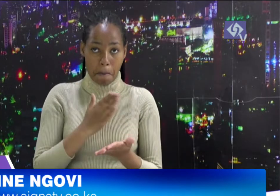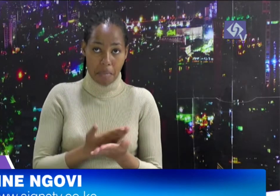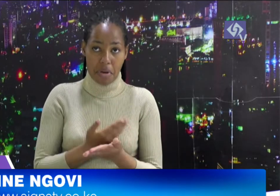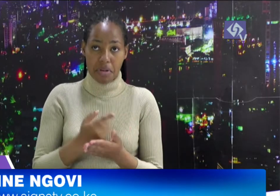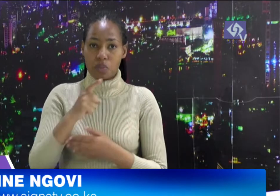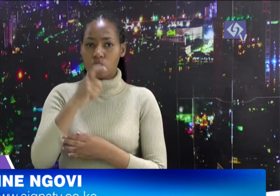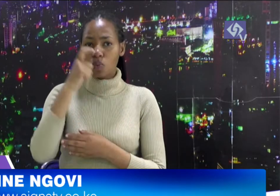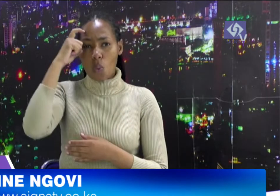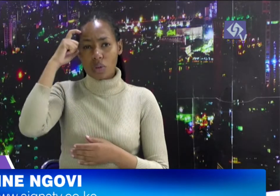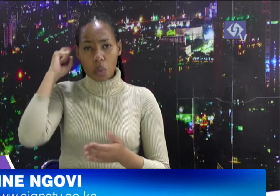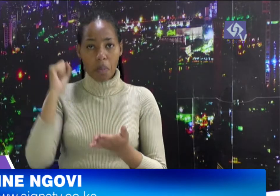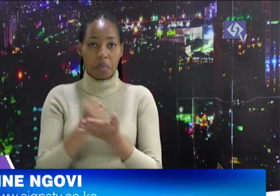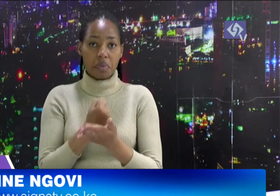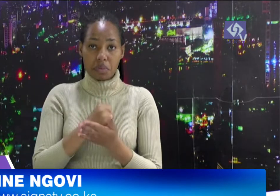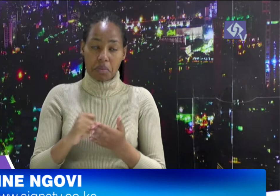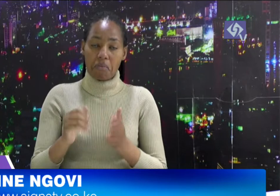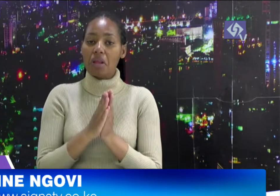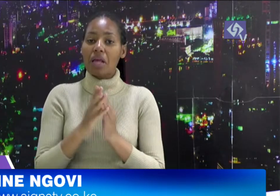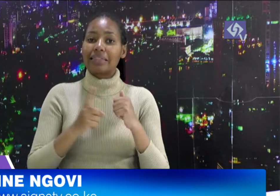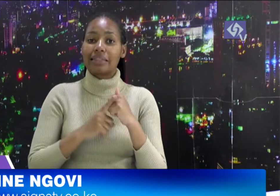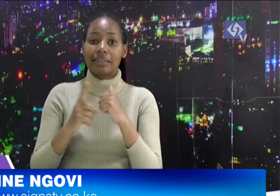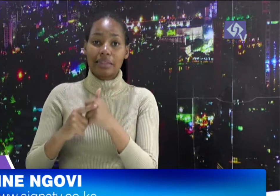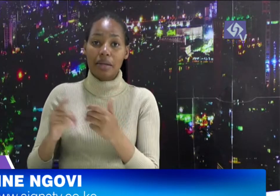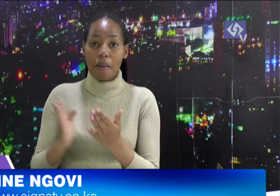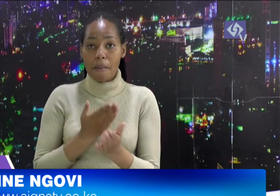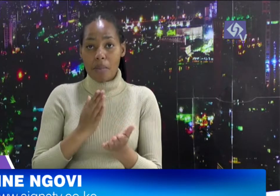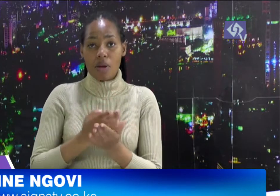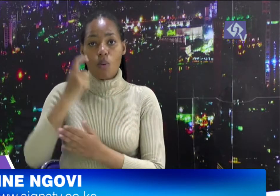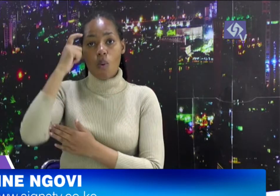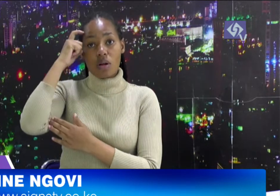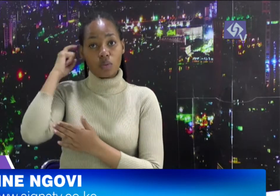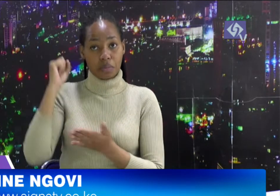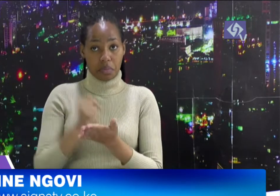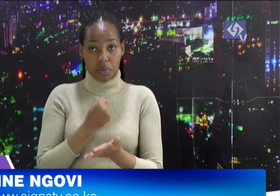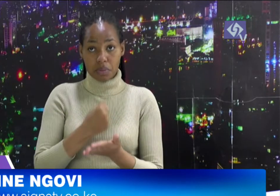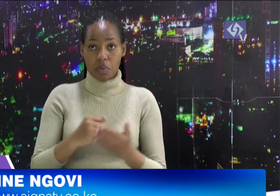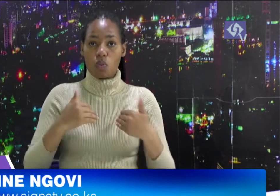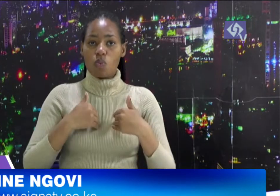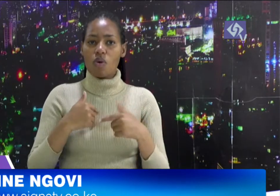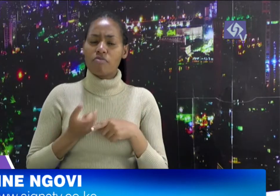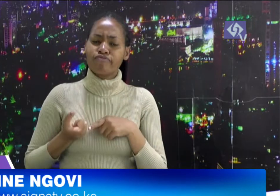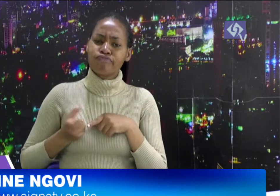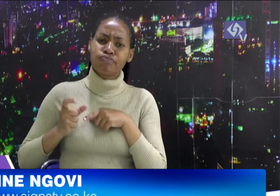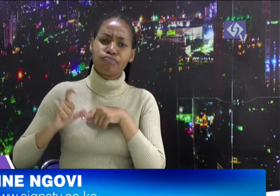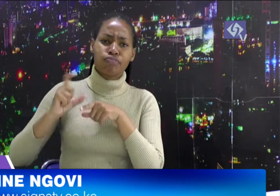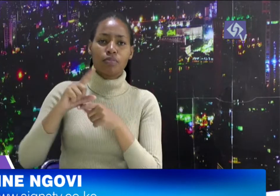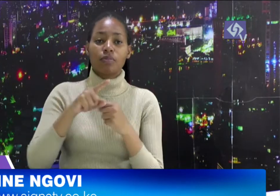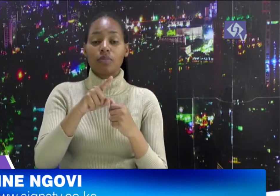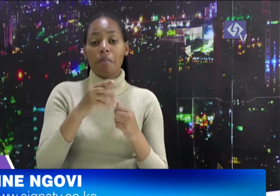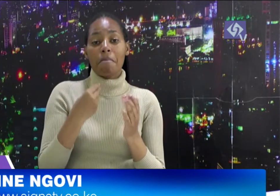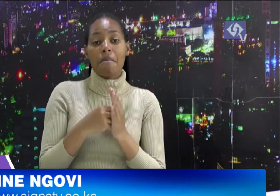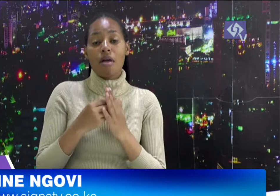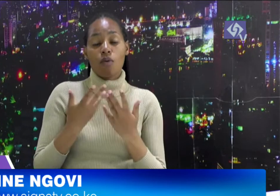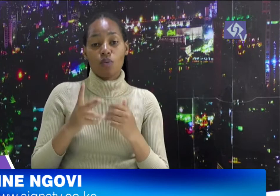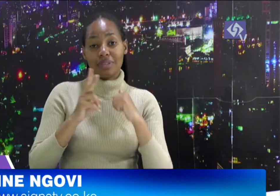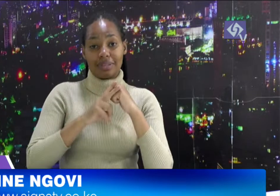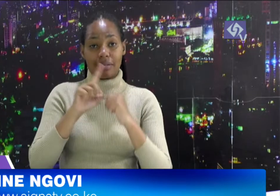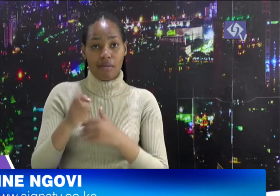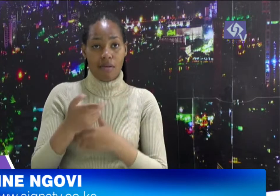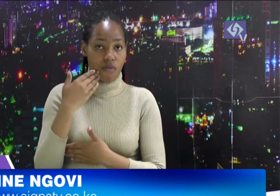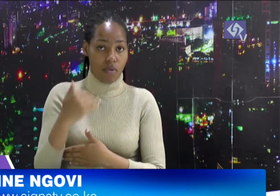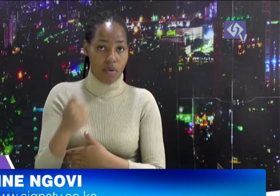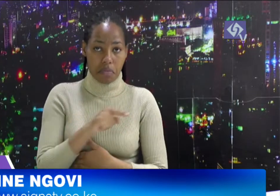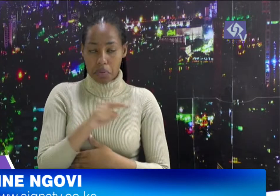The fees for standard 34-page passport, 50-page ordinary passport, and 66-page ordinary passport to have